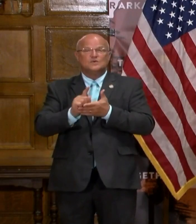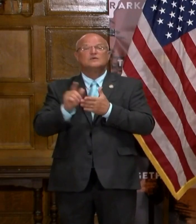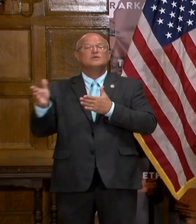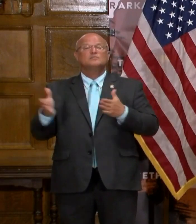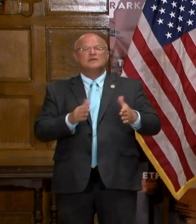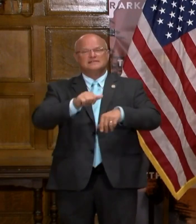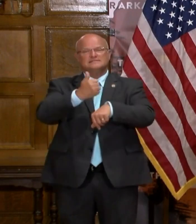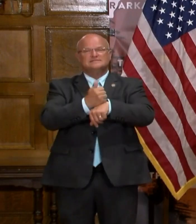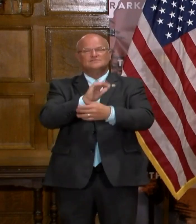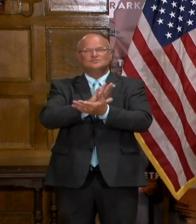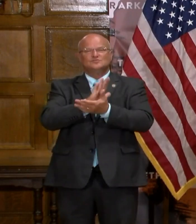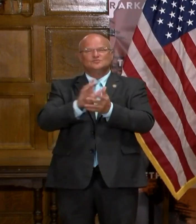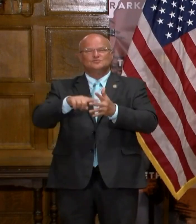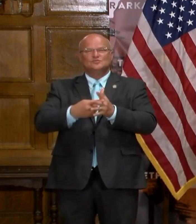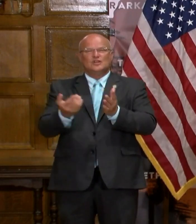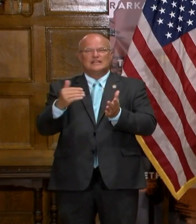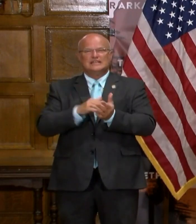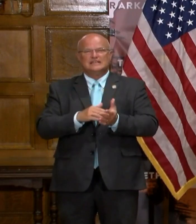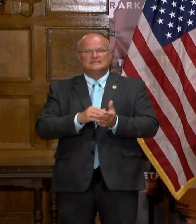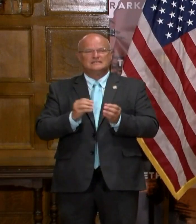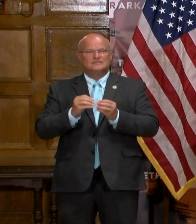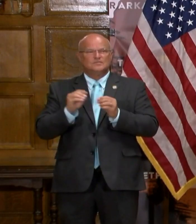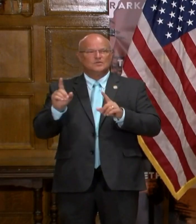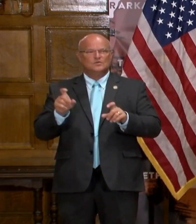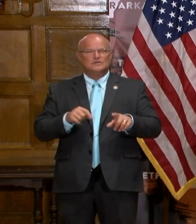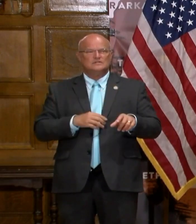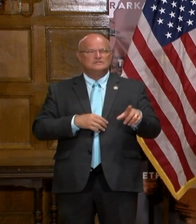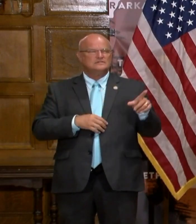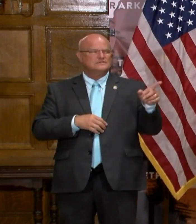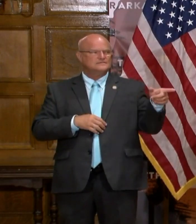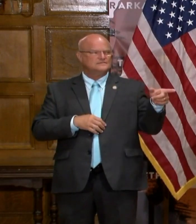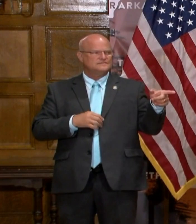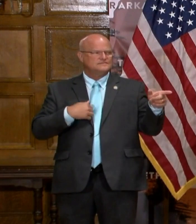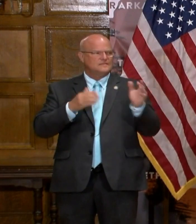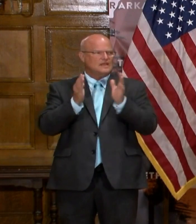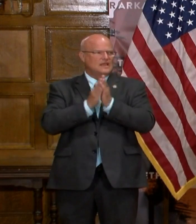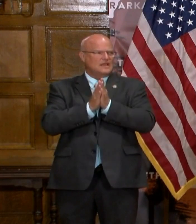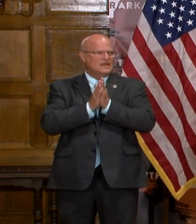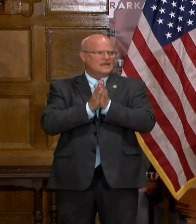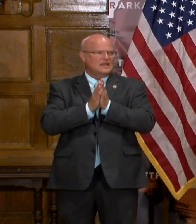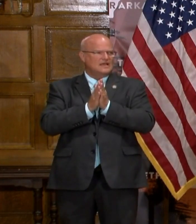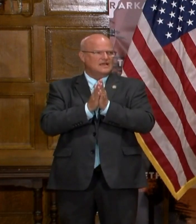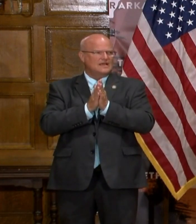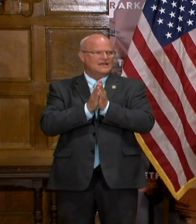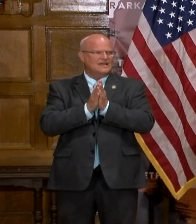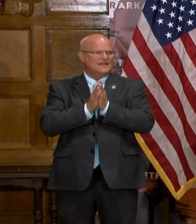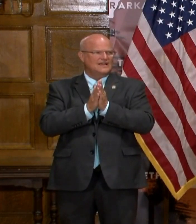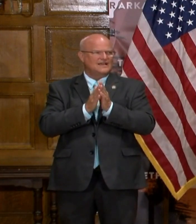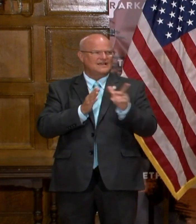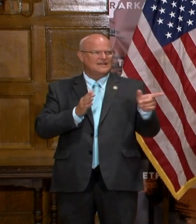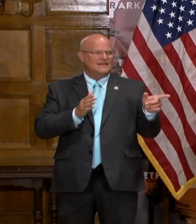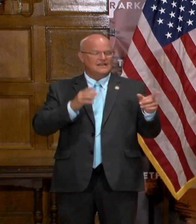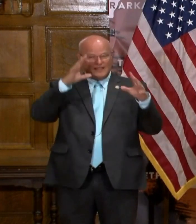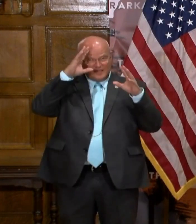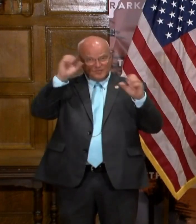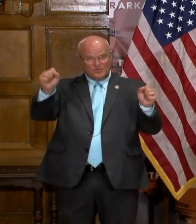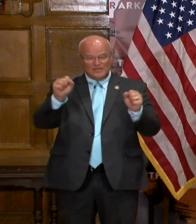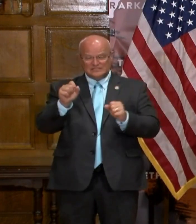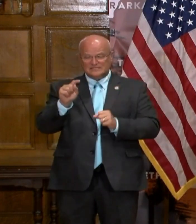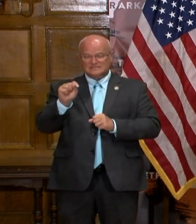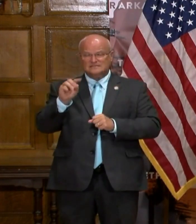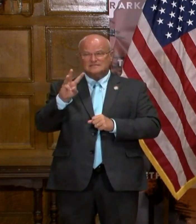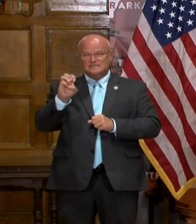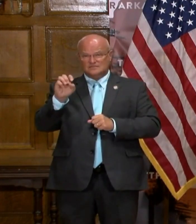we plan on starting school. Any other questions? Yeah, Governor, I want to ask you to respond to the President's